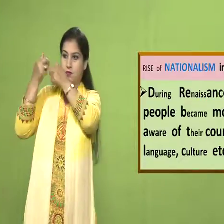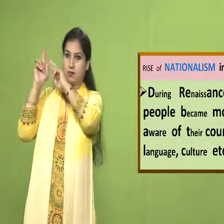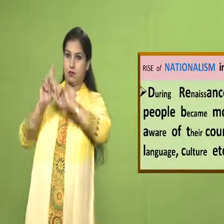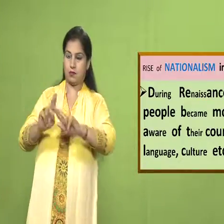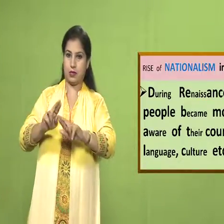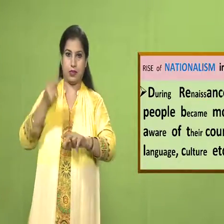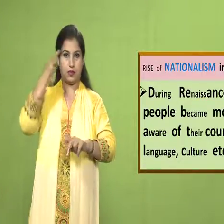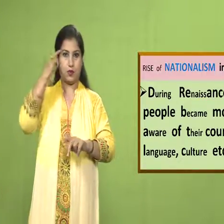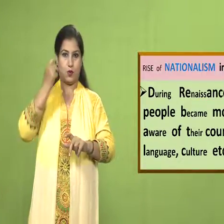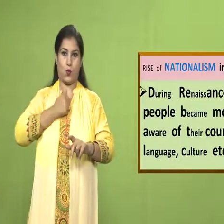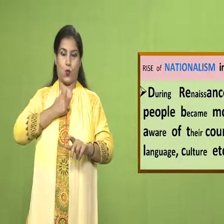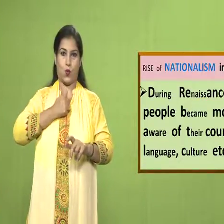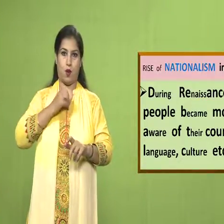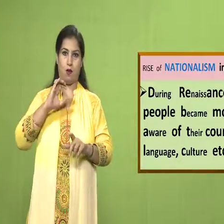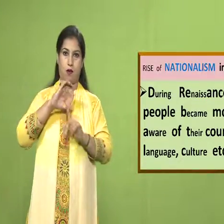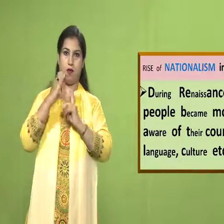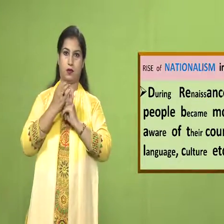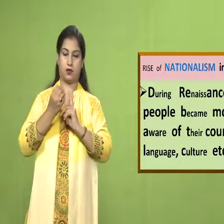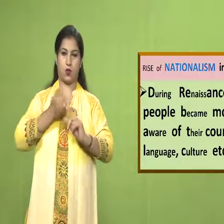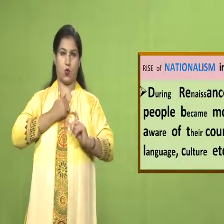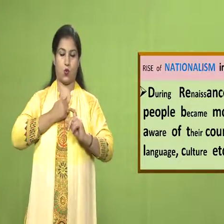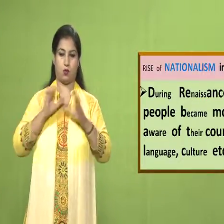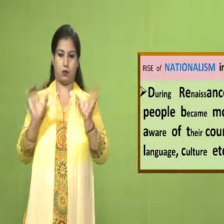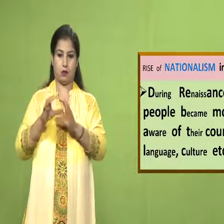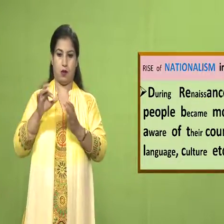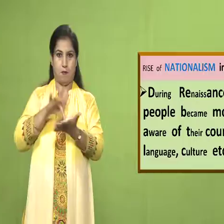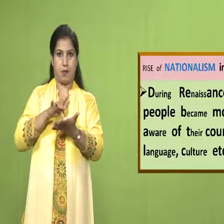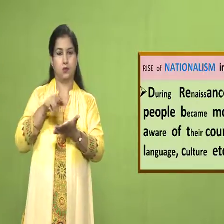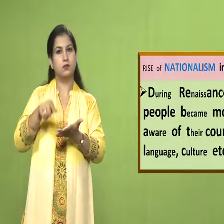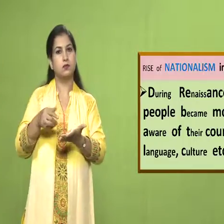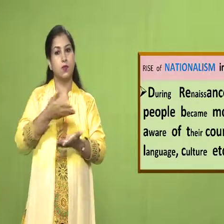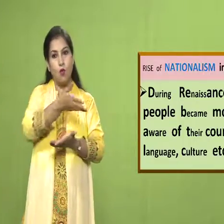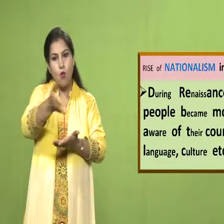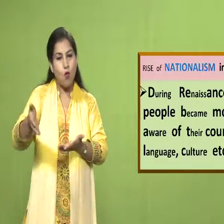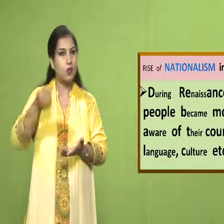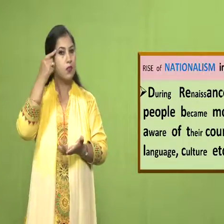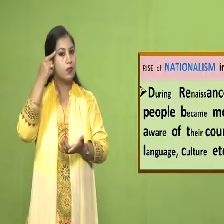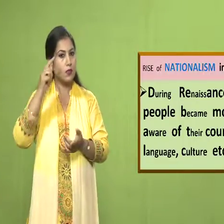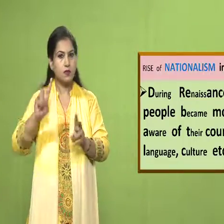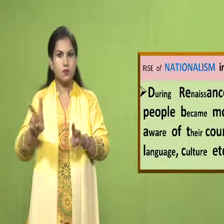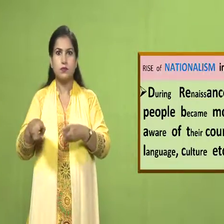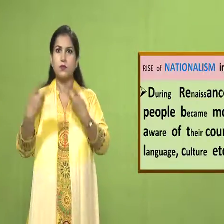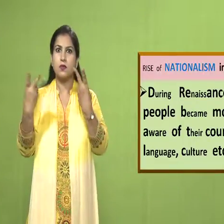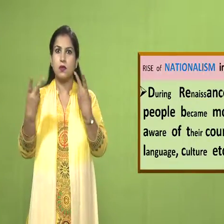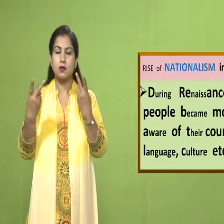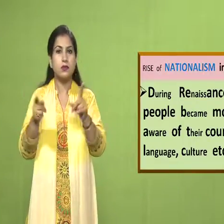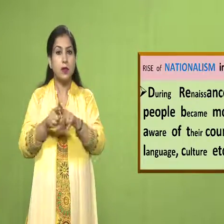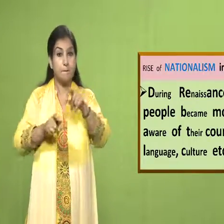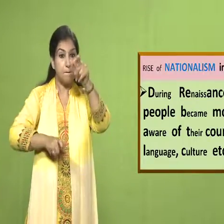However, with the beginning of the Renaissance, the entire situation changed and people became